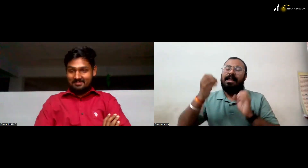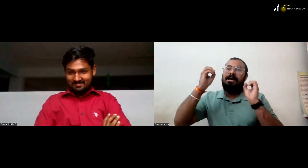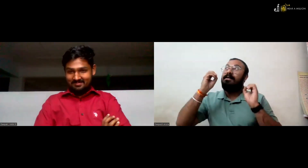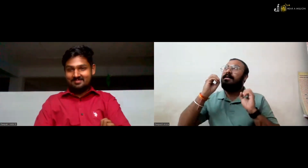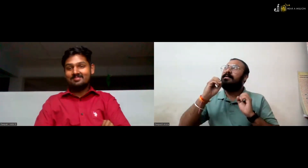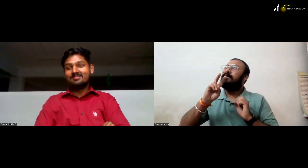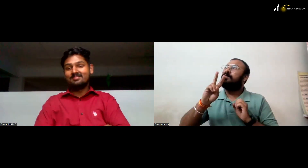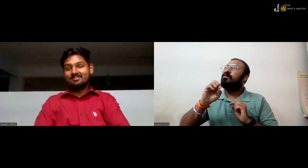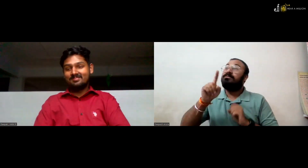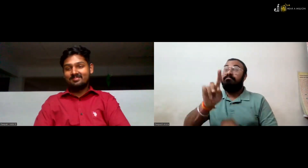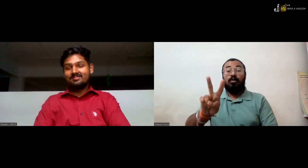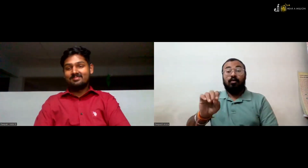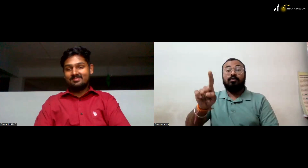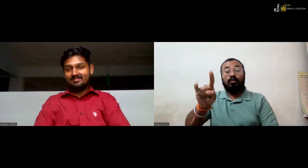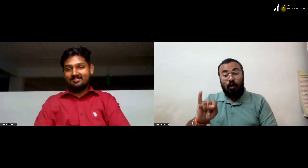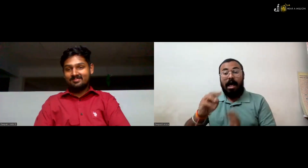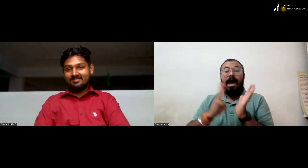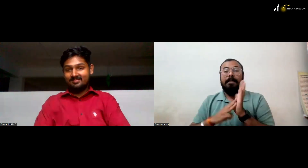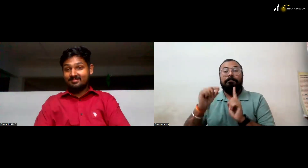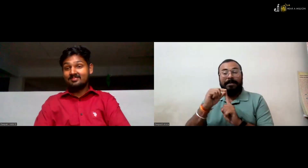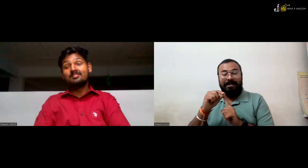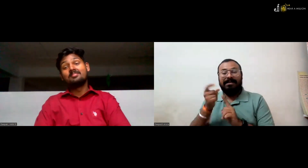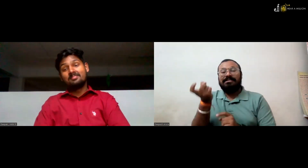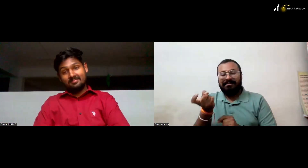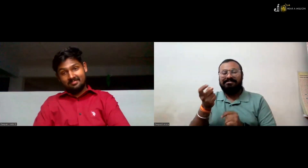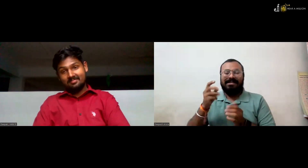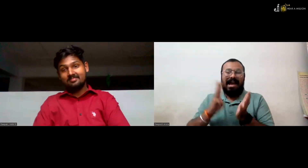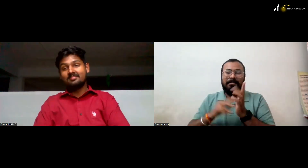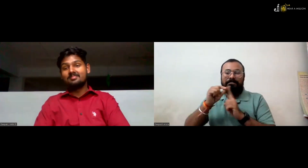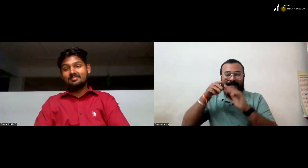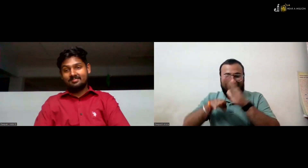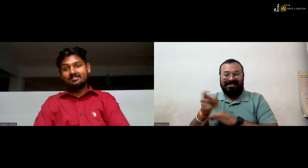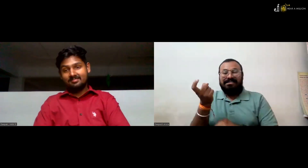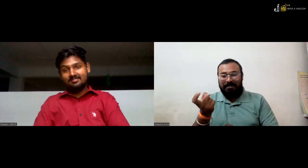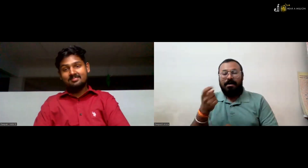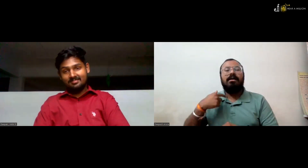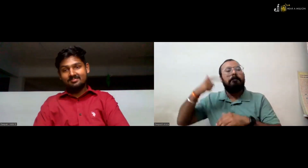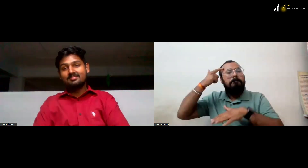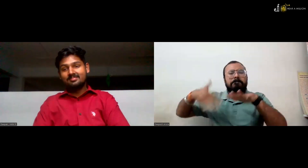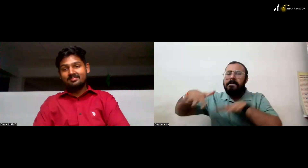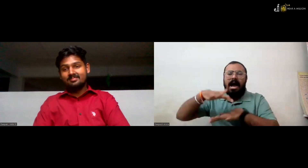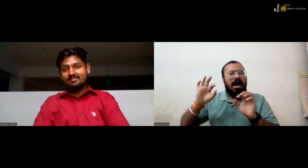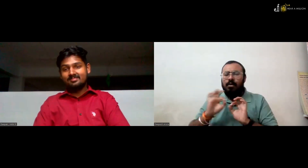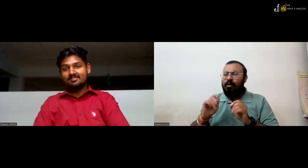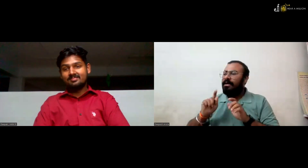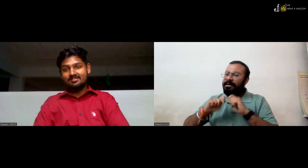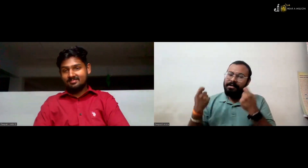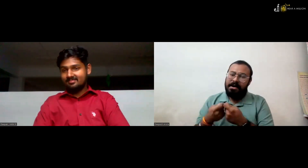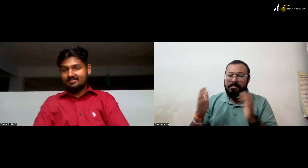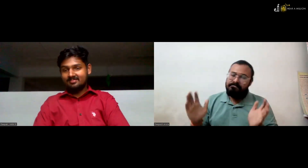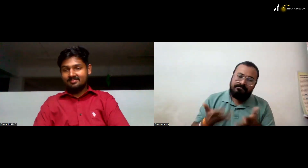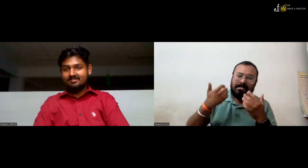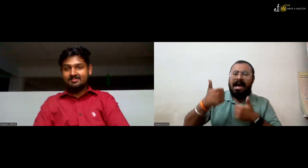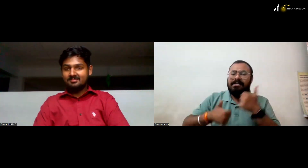it, I sometimes forget my blankets or my warm clothes at my home. So this is what I experienced, and my home is